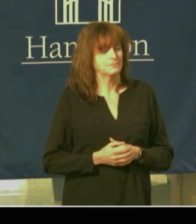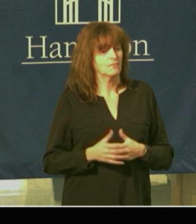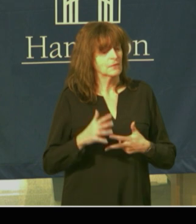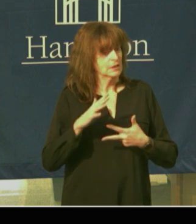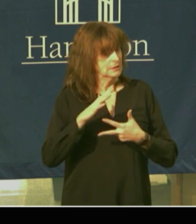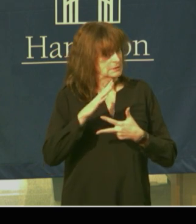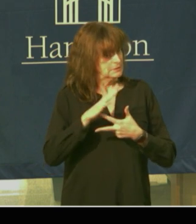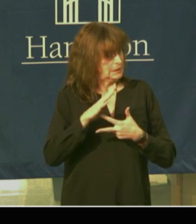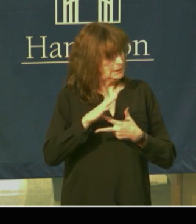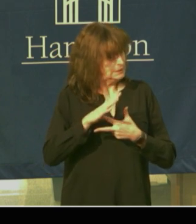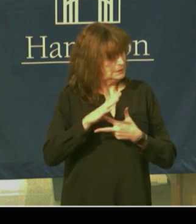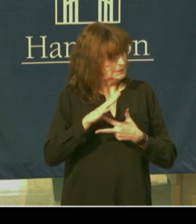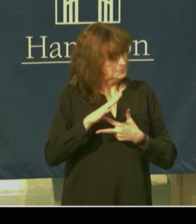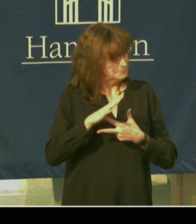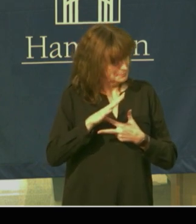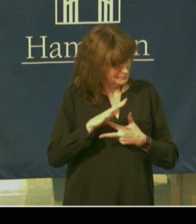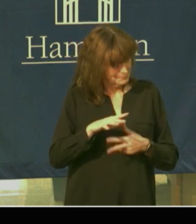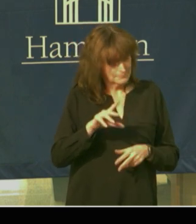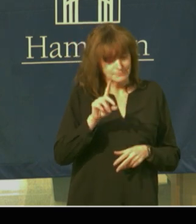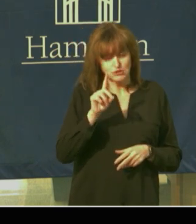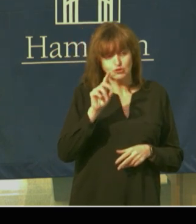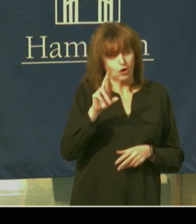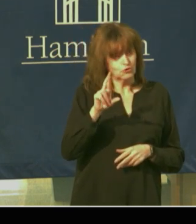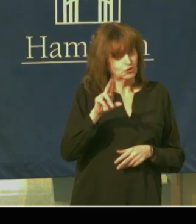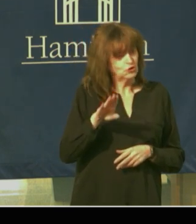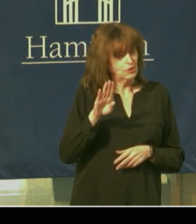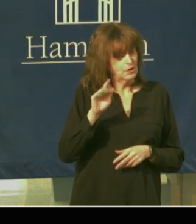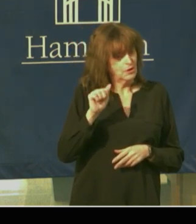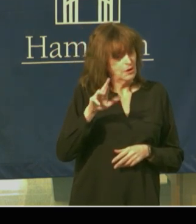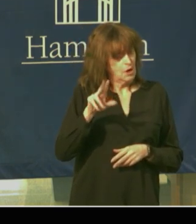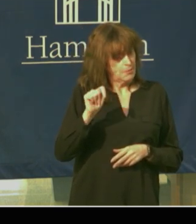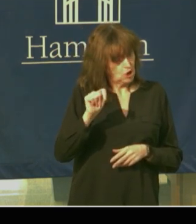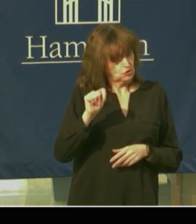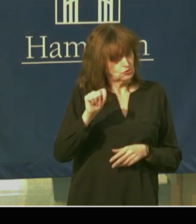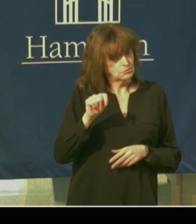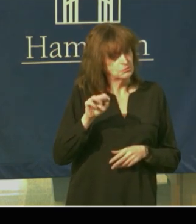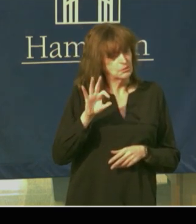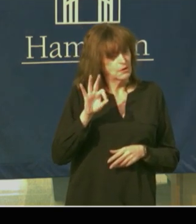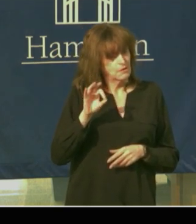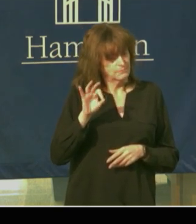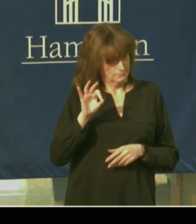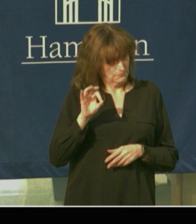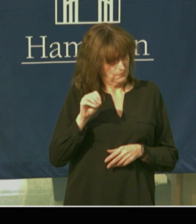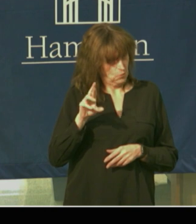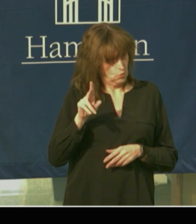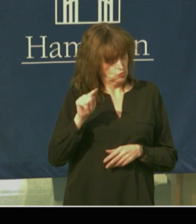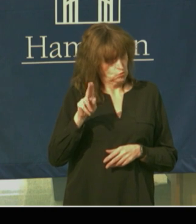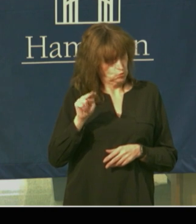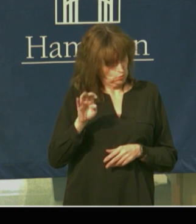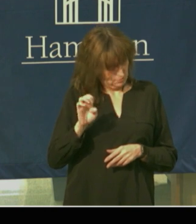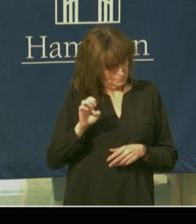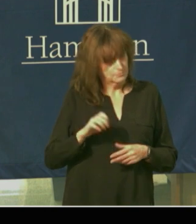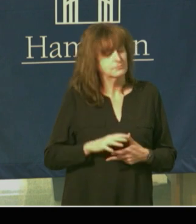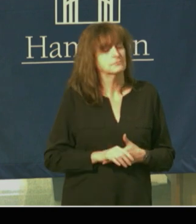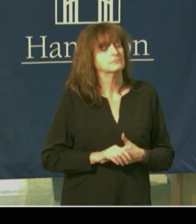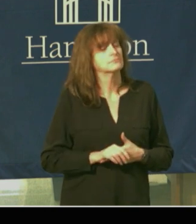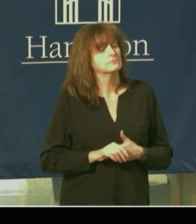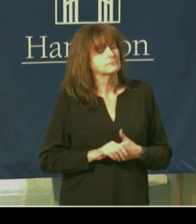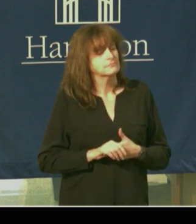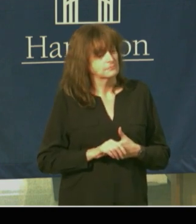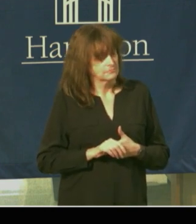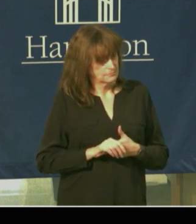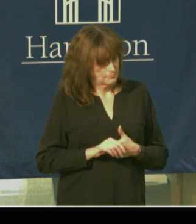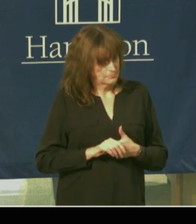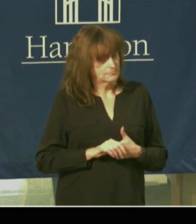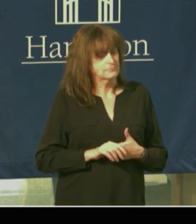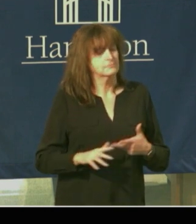Johnson, Director, City of Hamilton's Emergency Operations Center. I'd also like to have a special